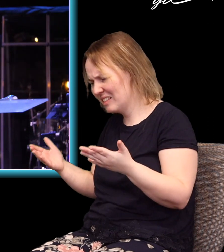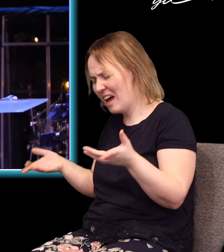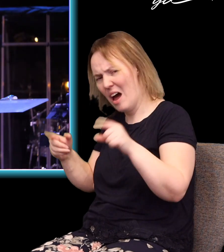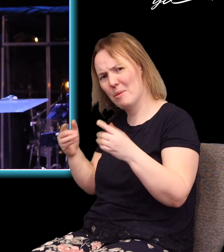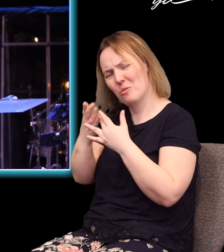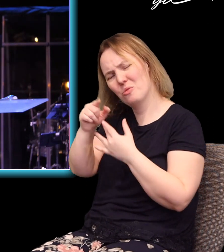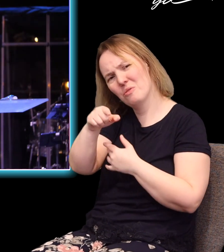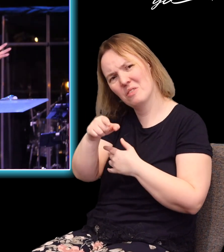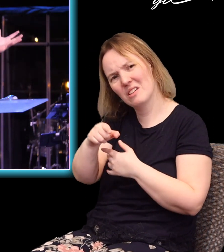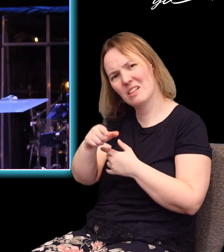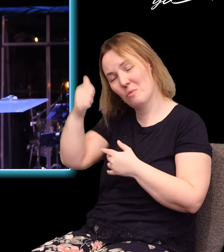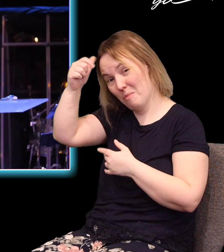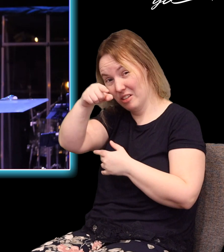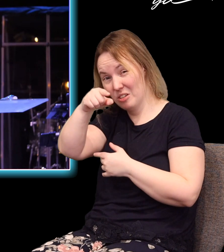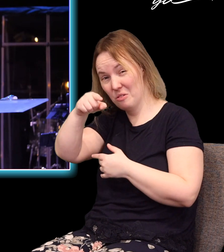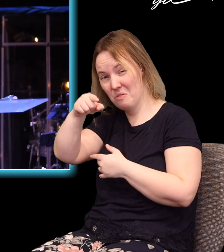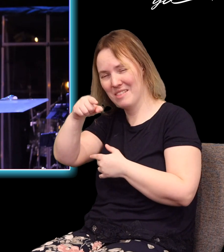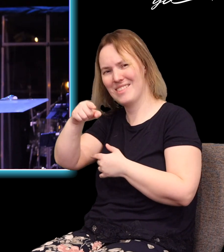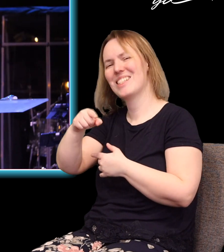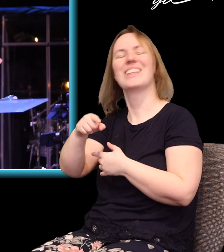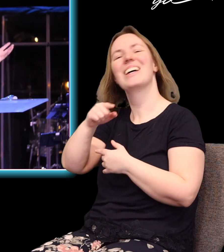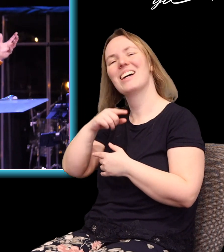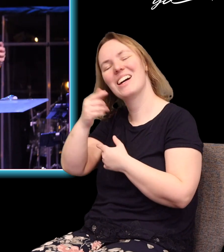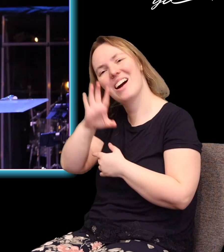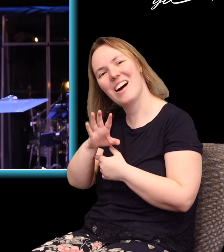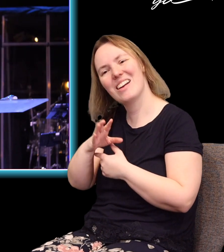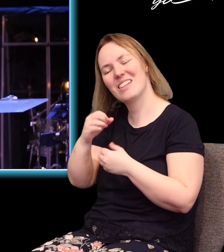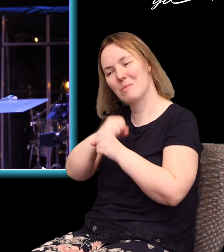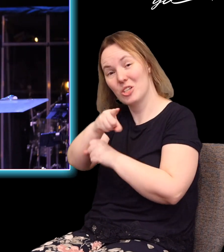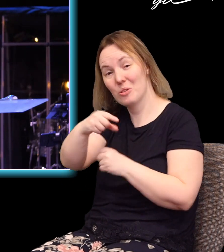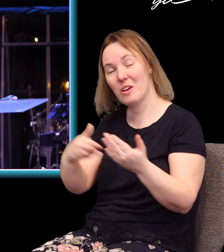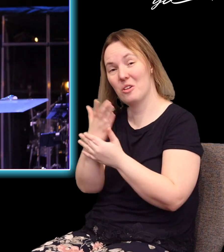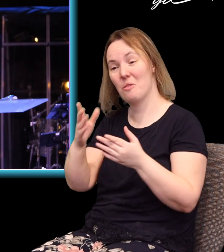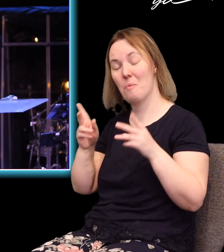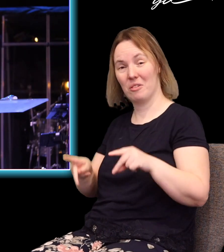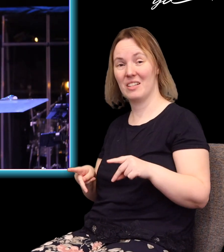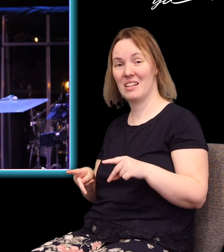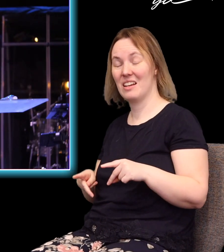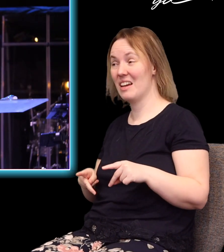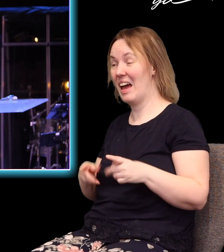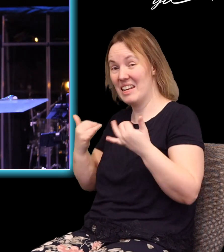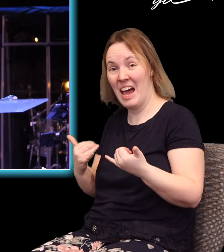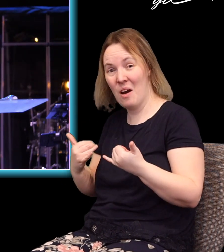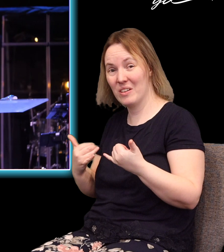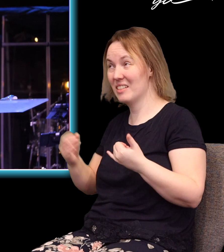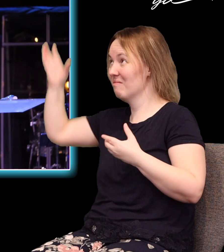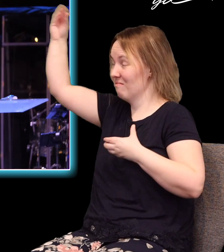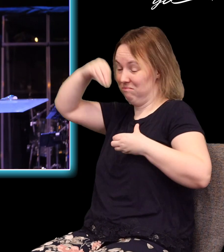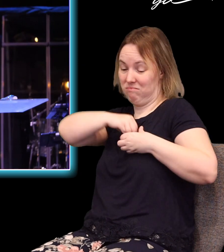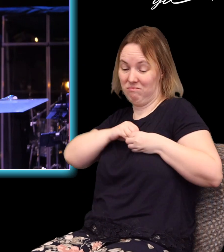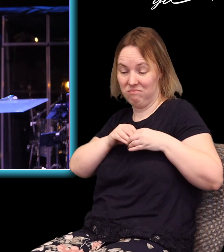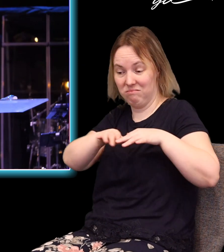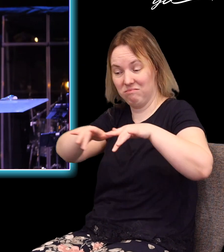you should remind you that not only has God saved you and made you a new person, but now he's turned around and said, I'm going to flow through you and help you